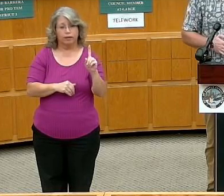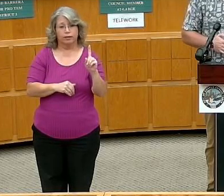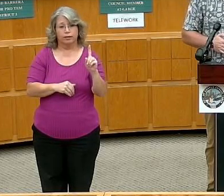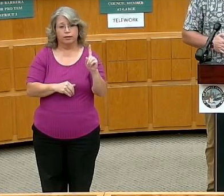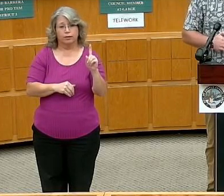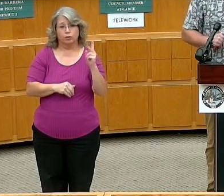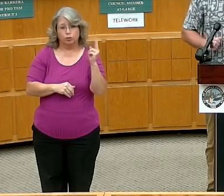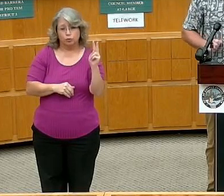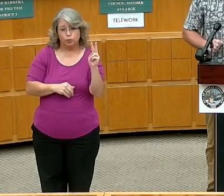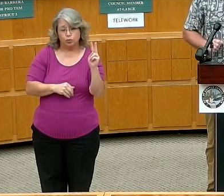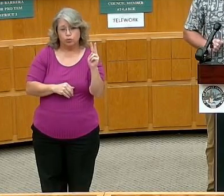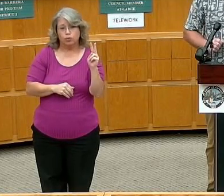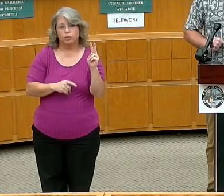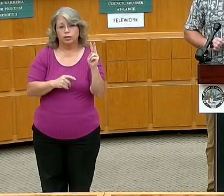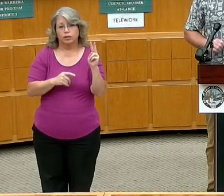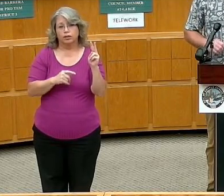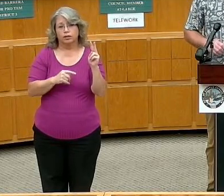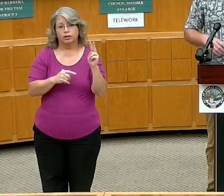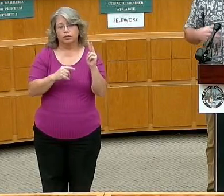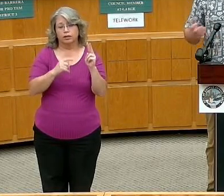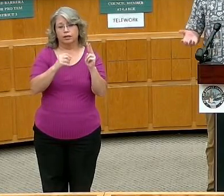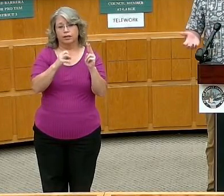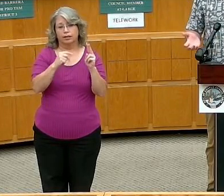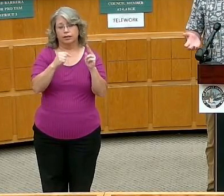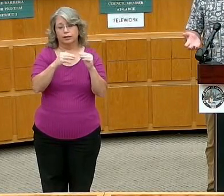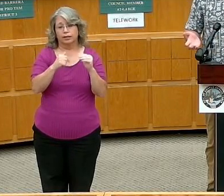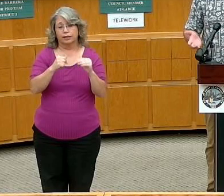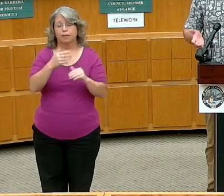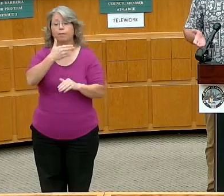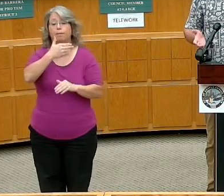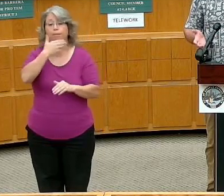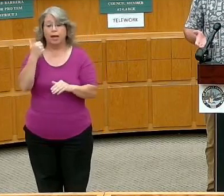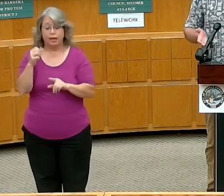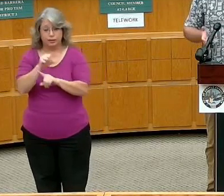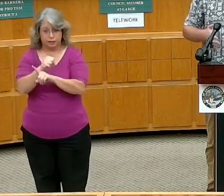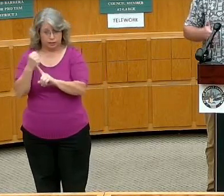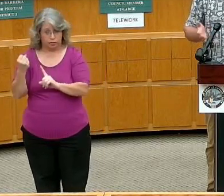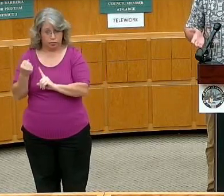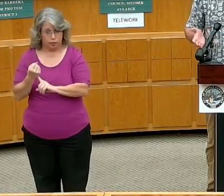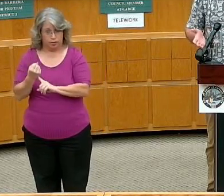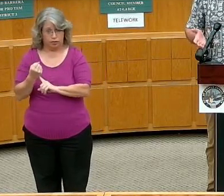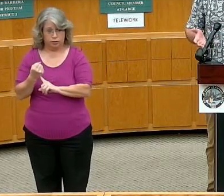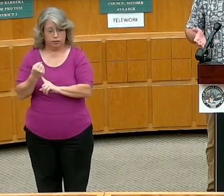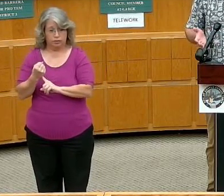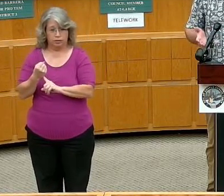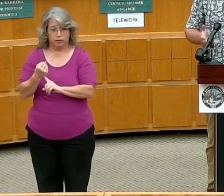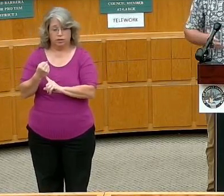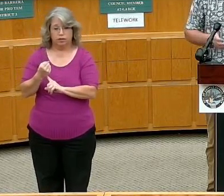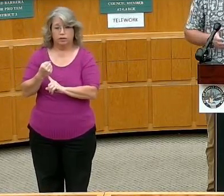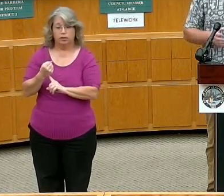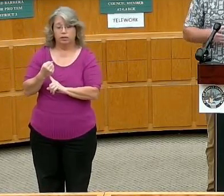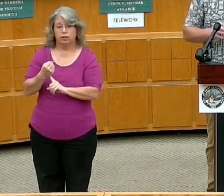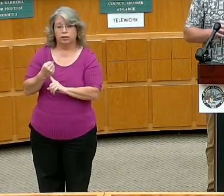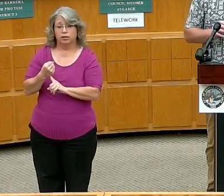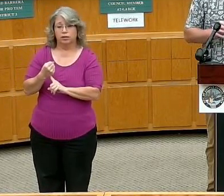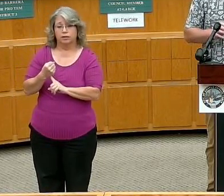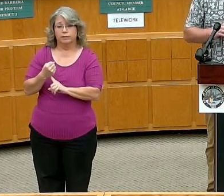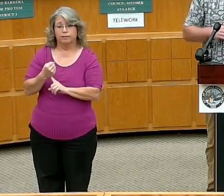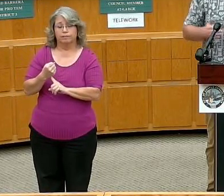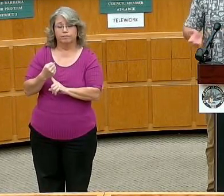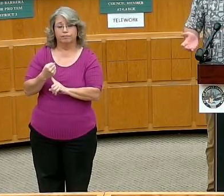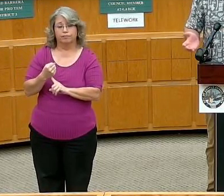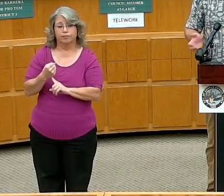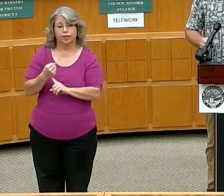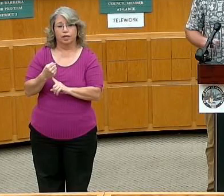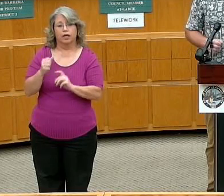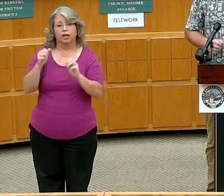bring us slightly down below 1. So the best case scenario is that there's several scenarios we're running where it